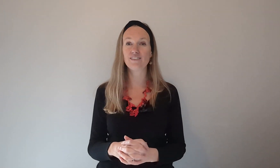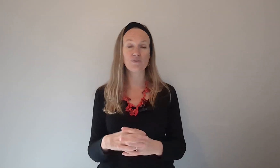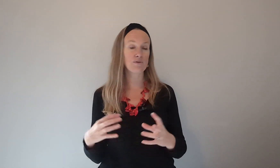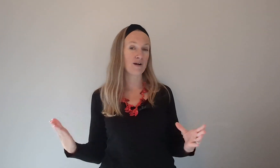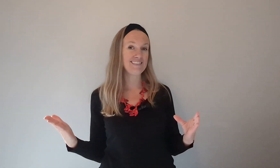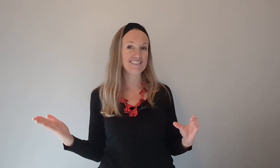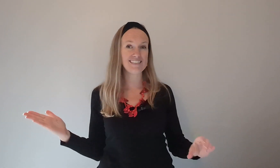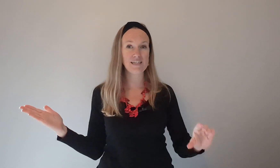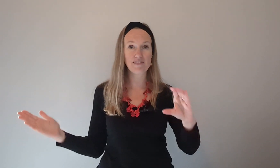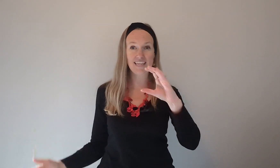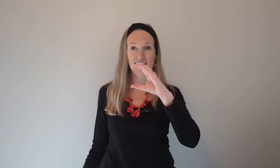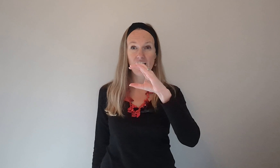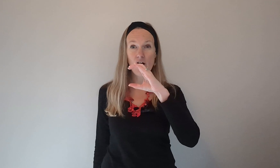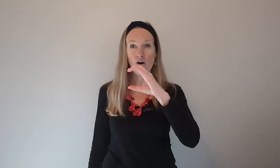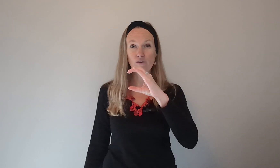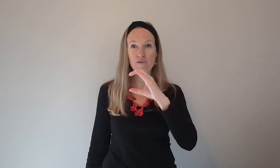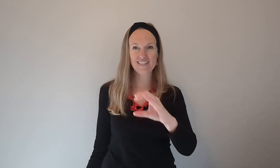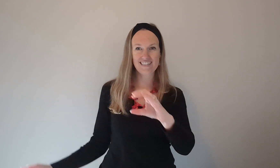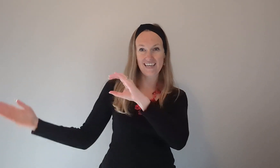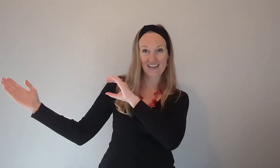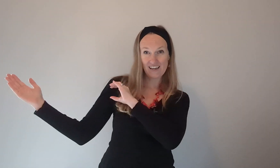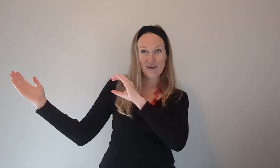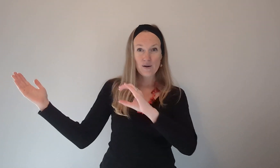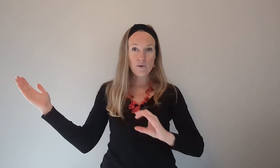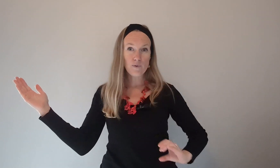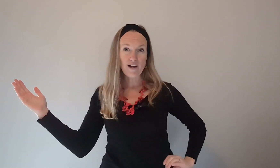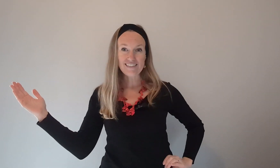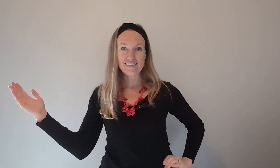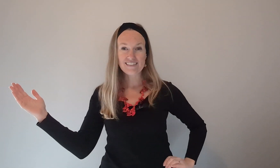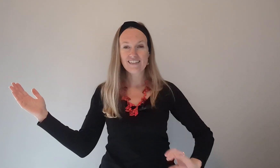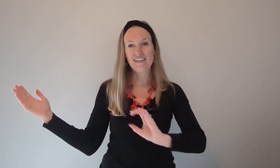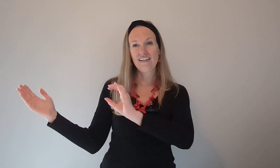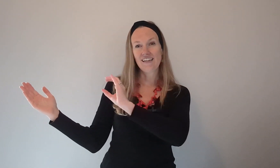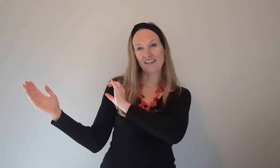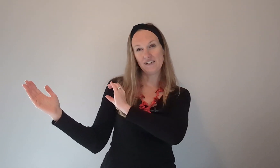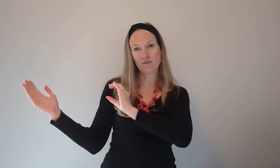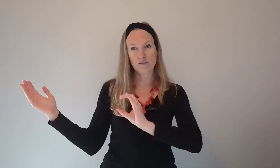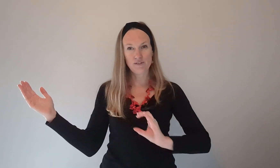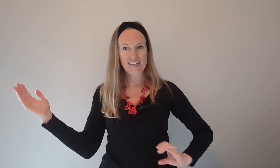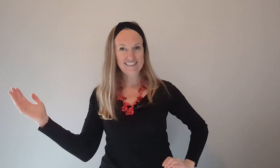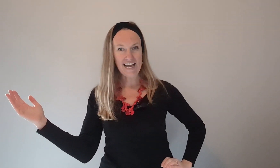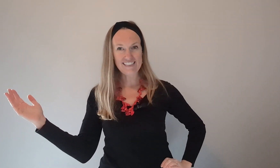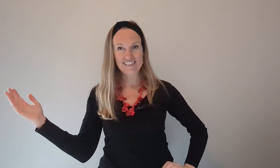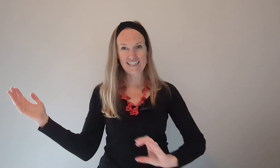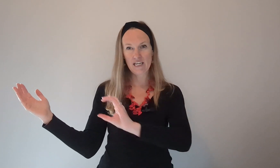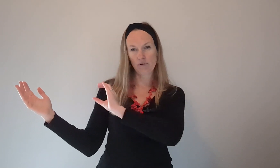So Christ is the same as King, only with a C. Christ. Okay, you're doing that sash that a king would